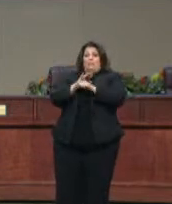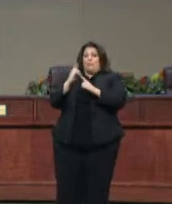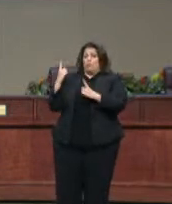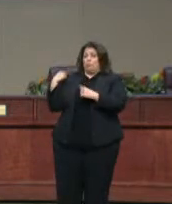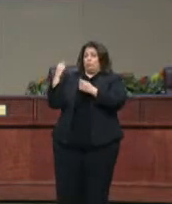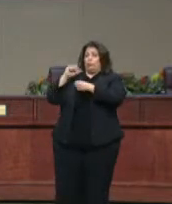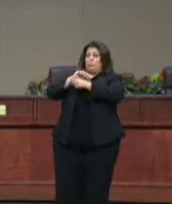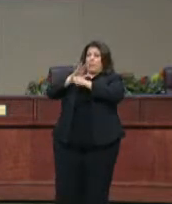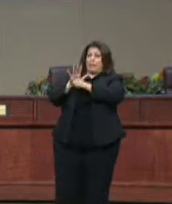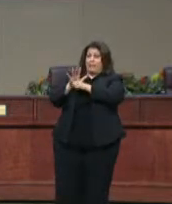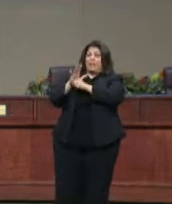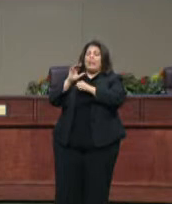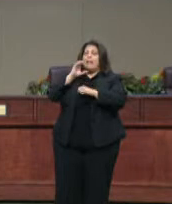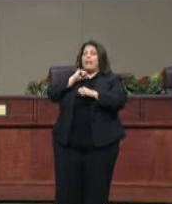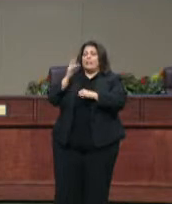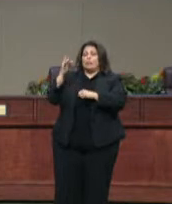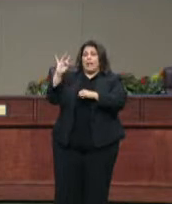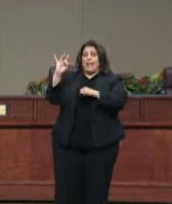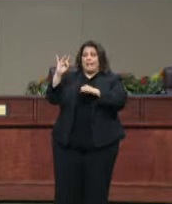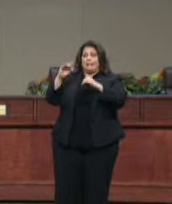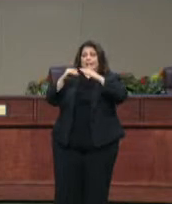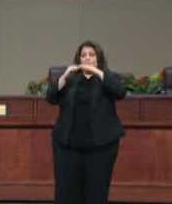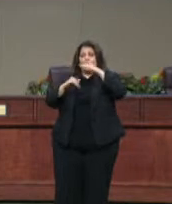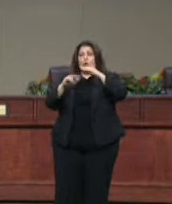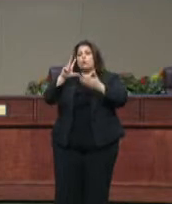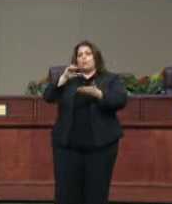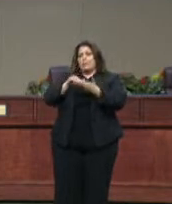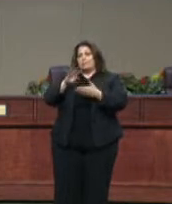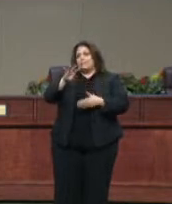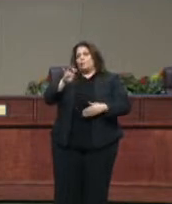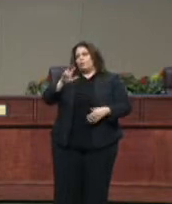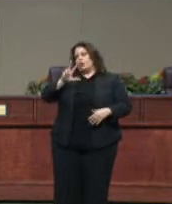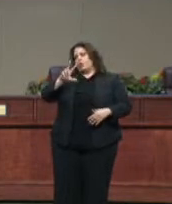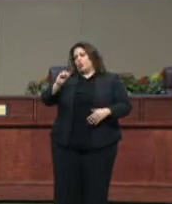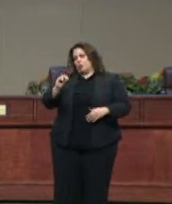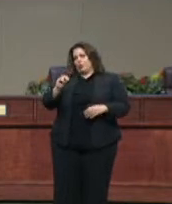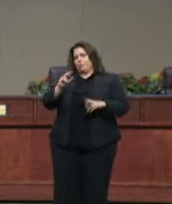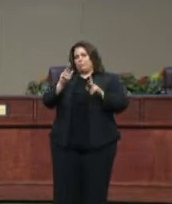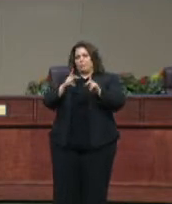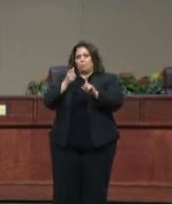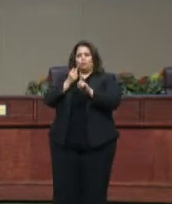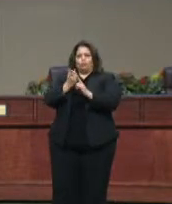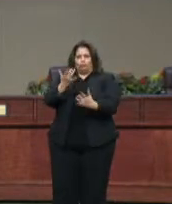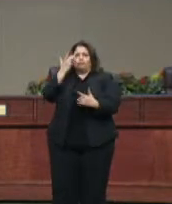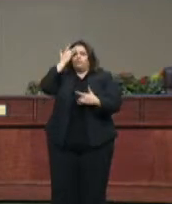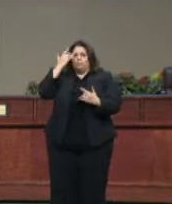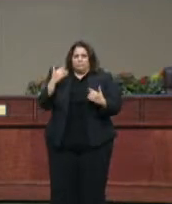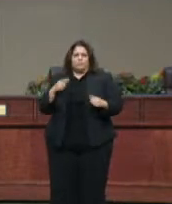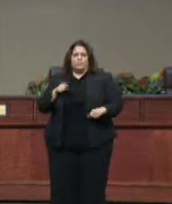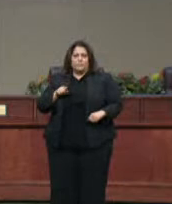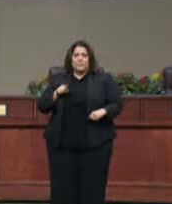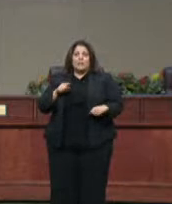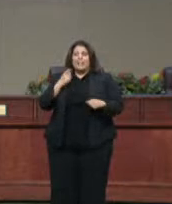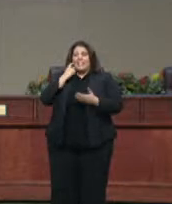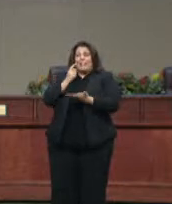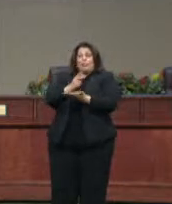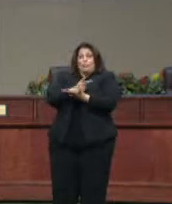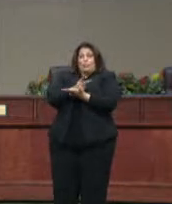pandemic, 18 years and younger, we had 3,430 individuals. and in the last 2